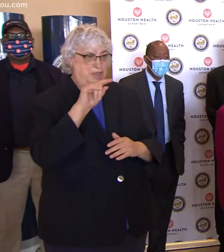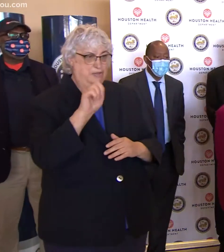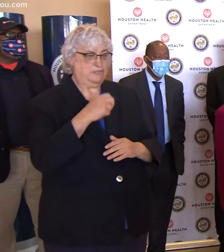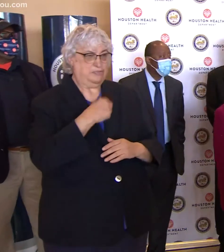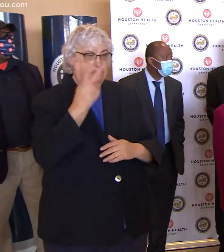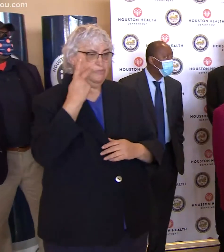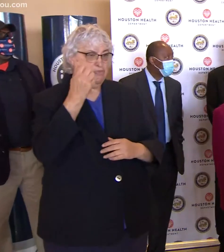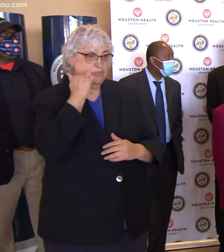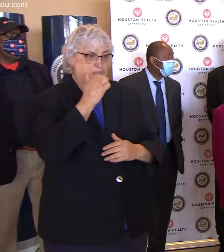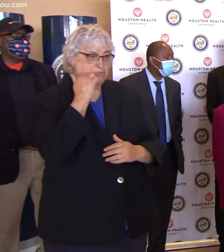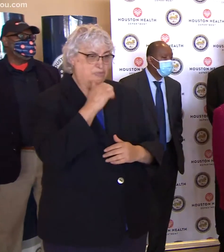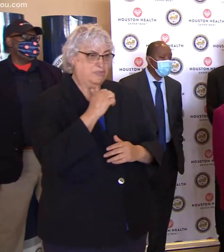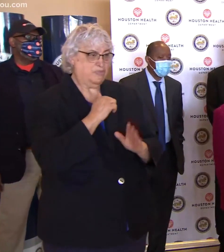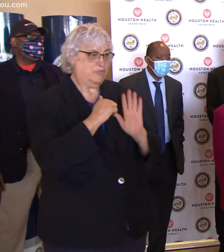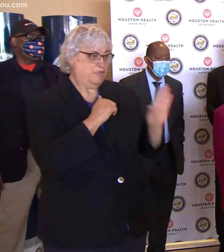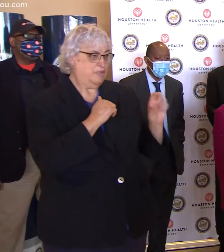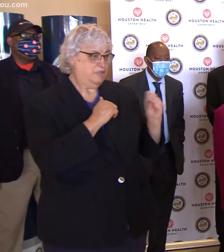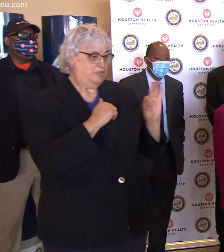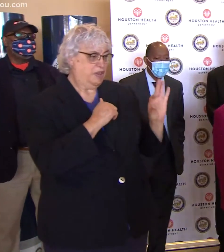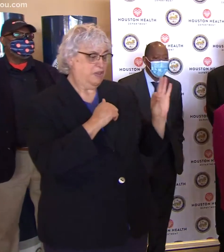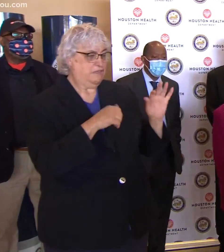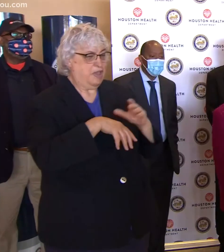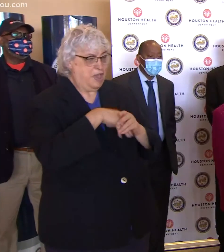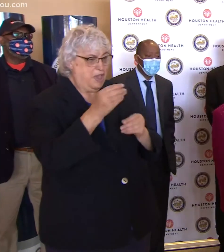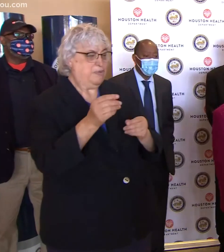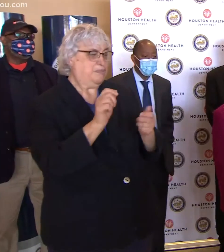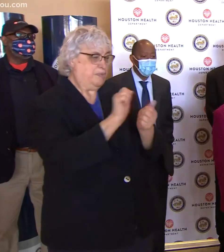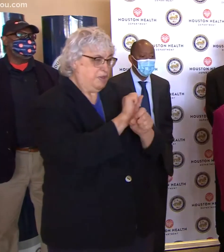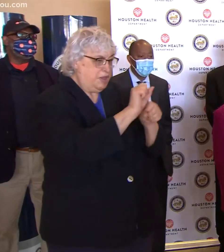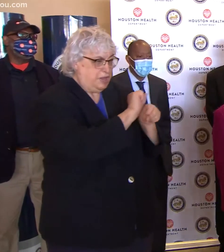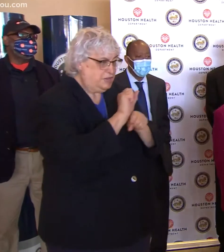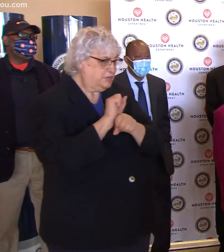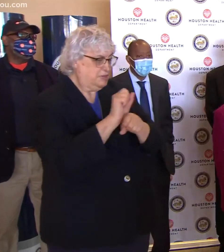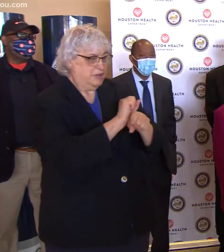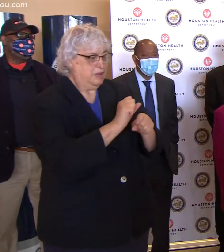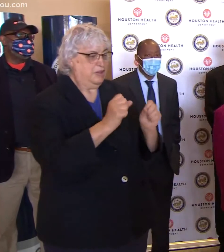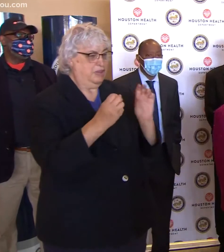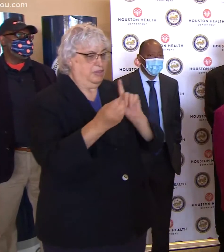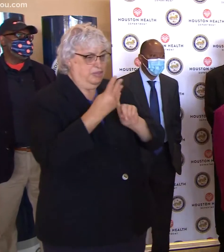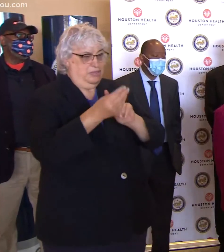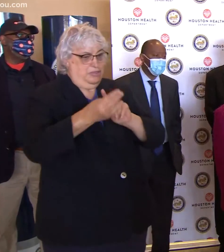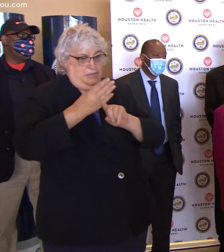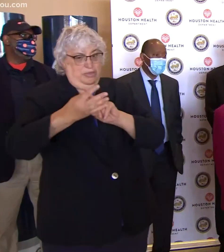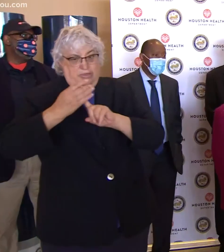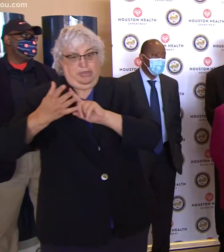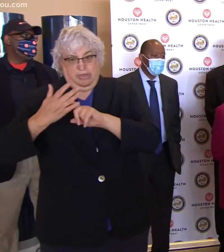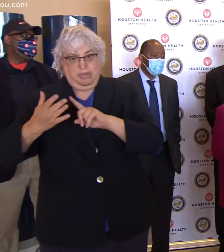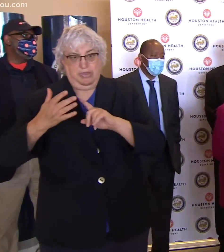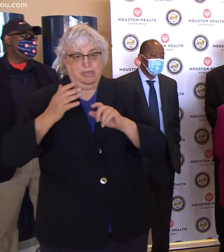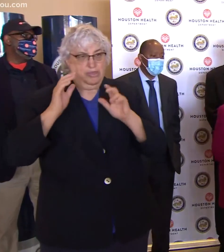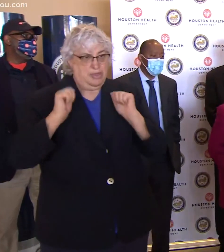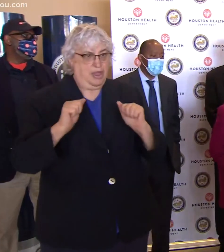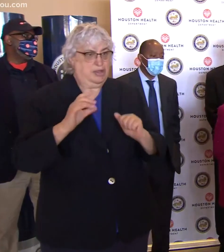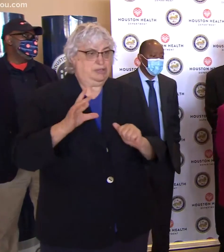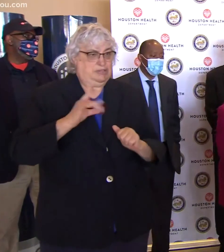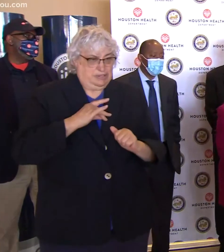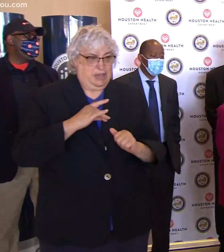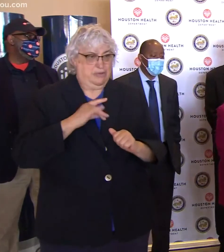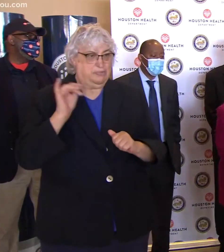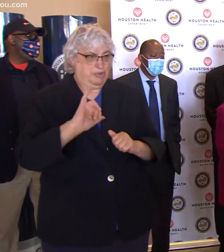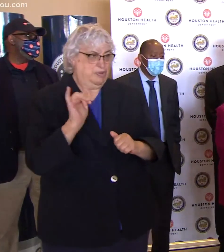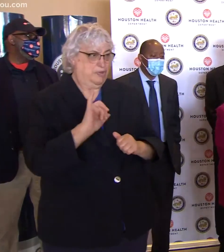every day. Your staff out in the fields and, of course, being impacted by COVID-19 as well. I think it's